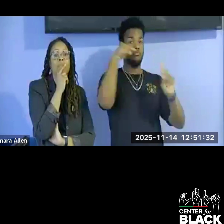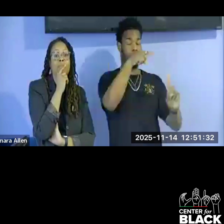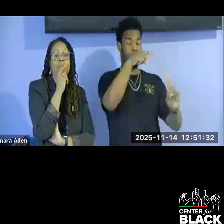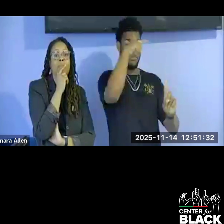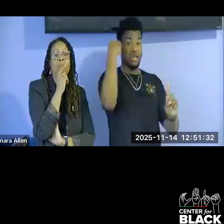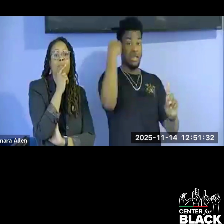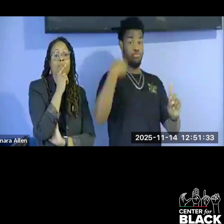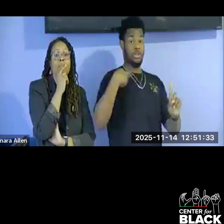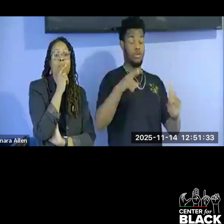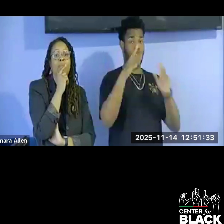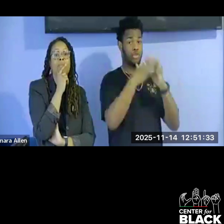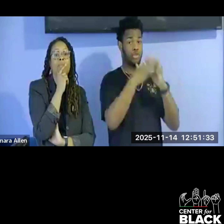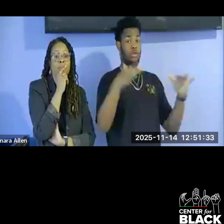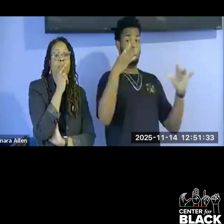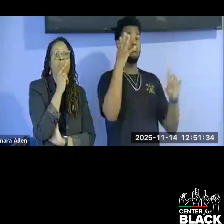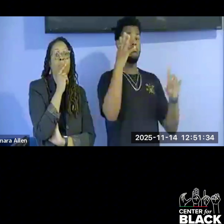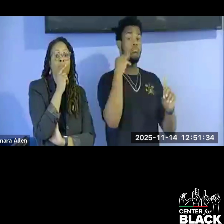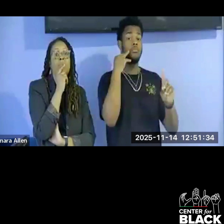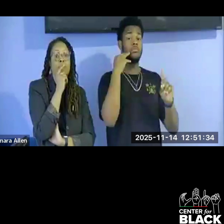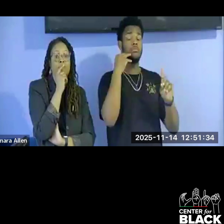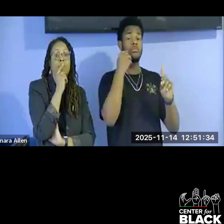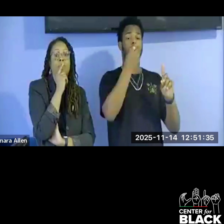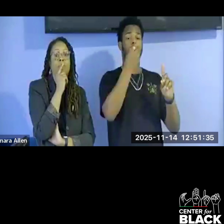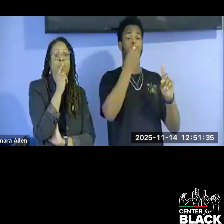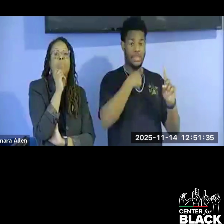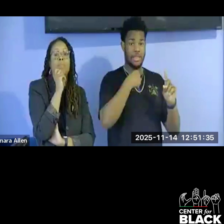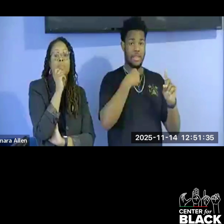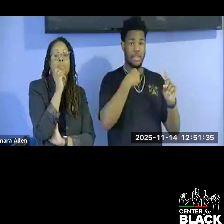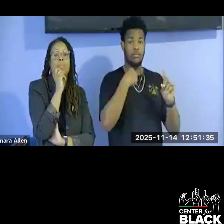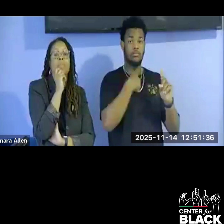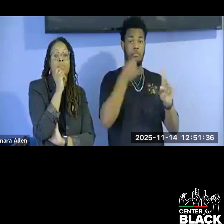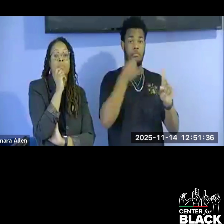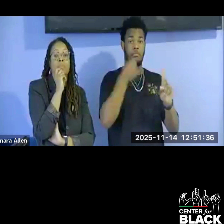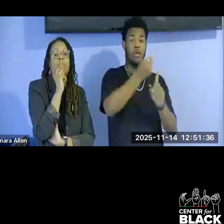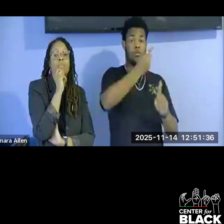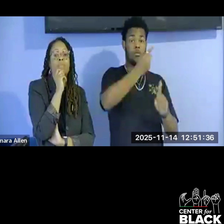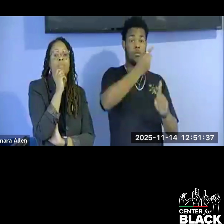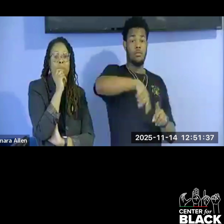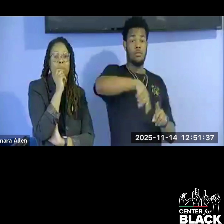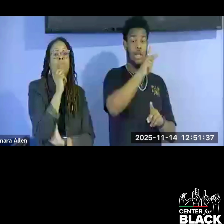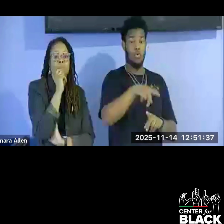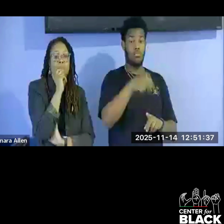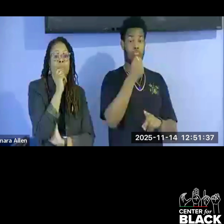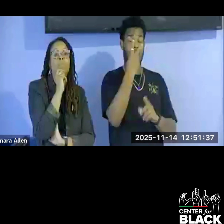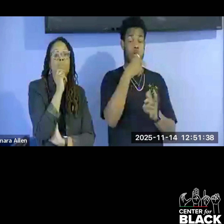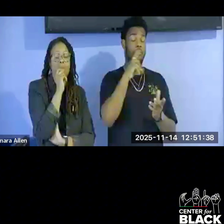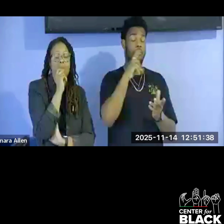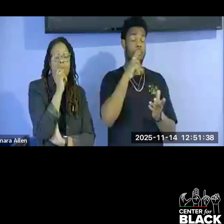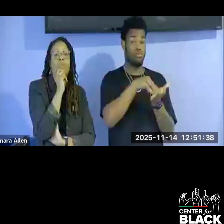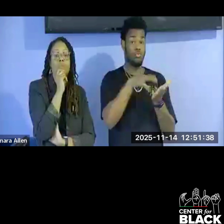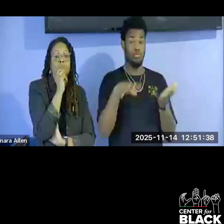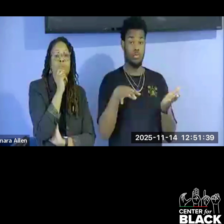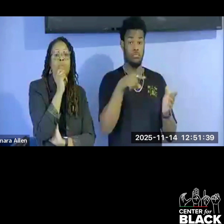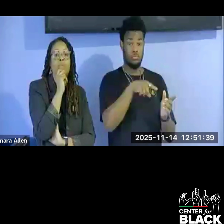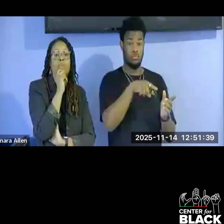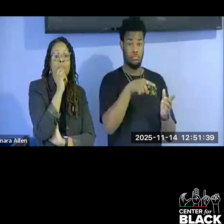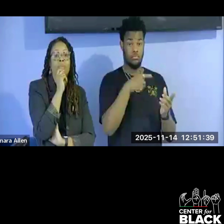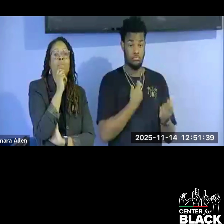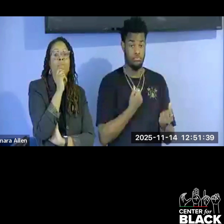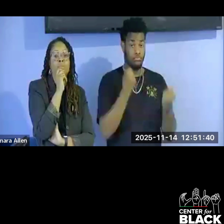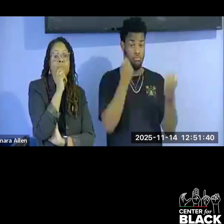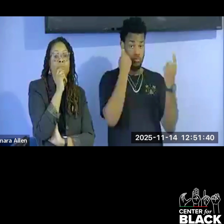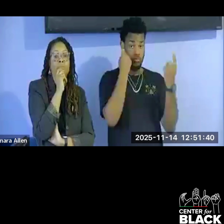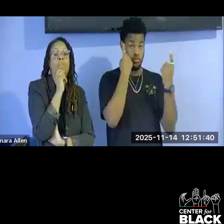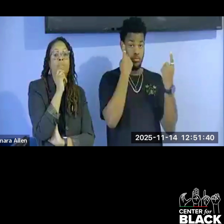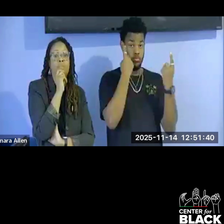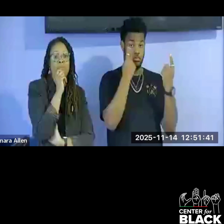your participants. And so it seemed that that one student felt excluded